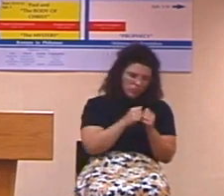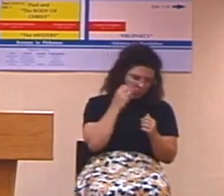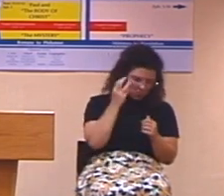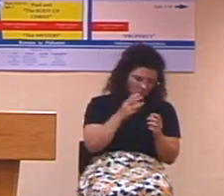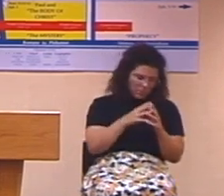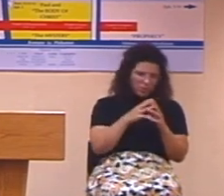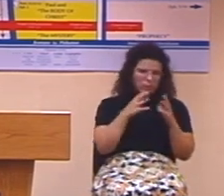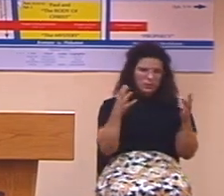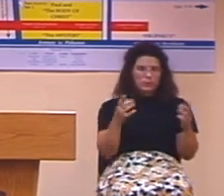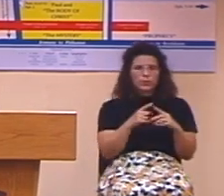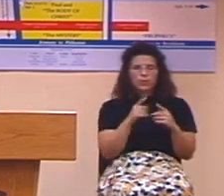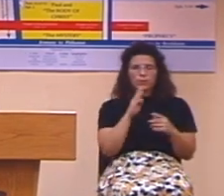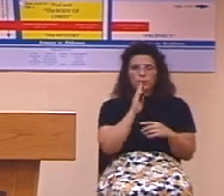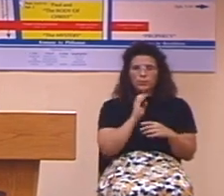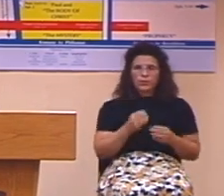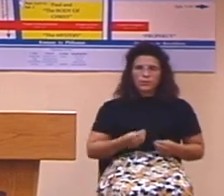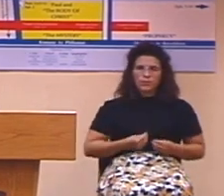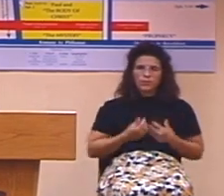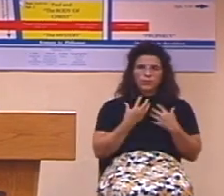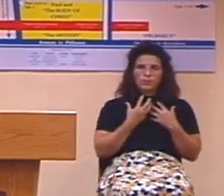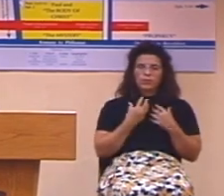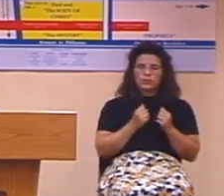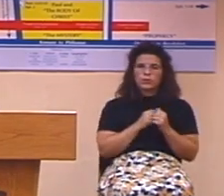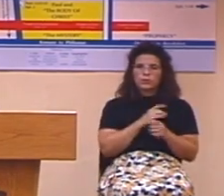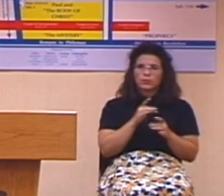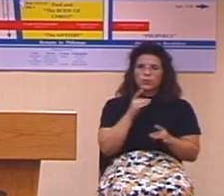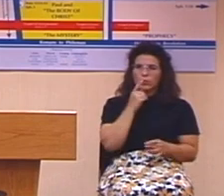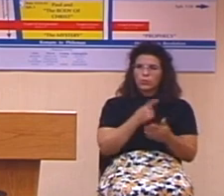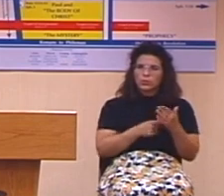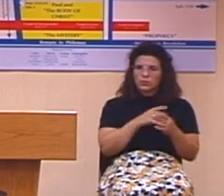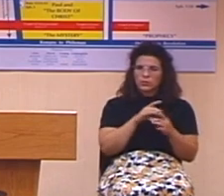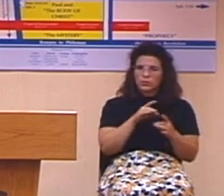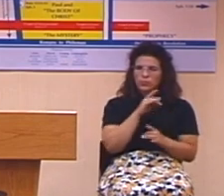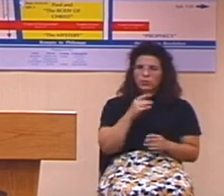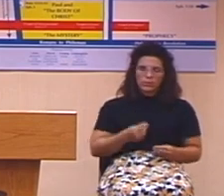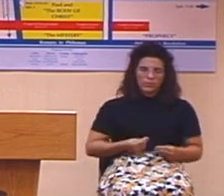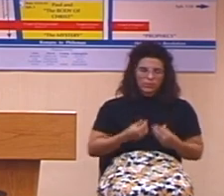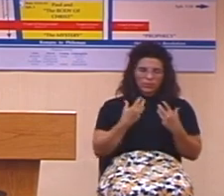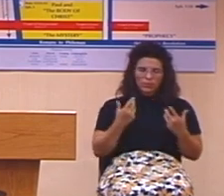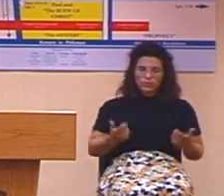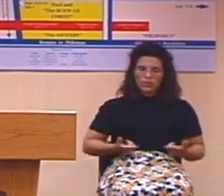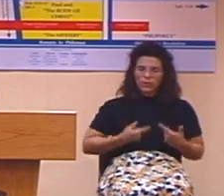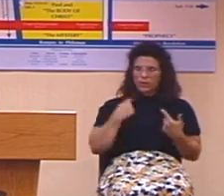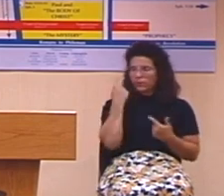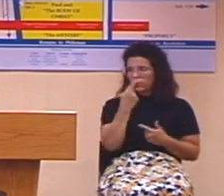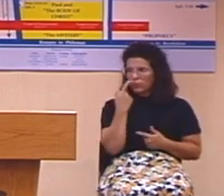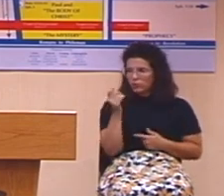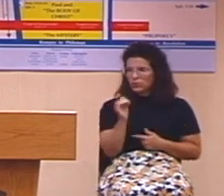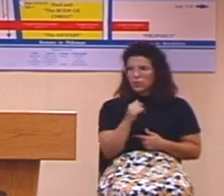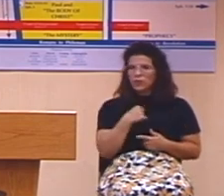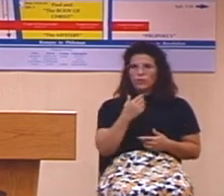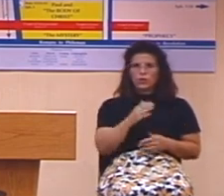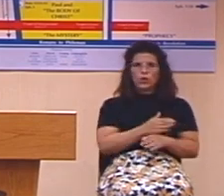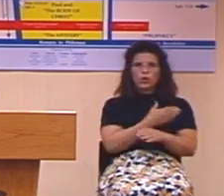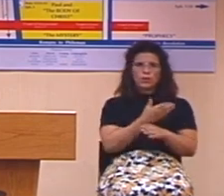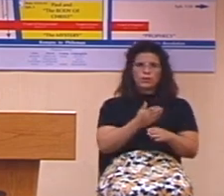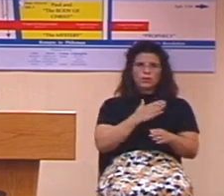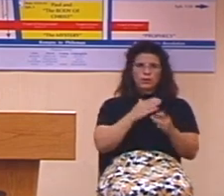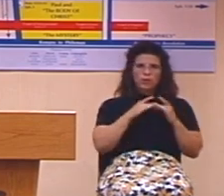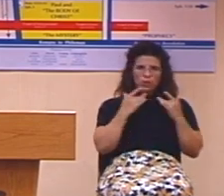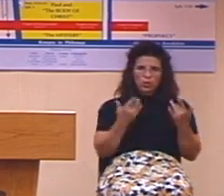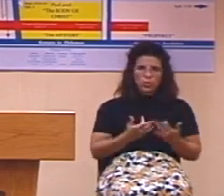excess, but be who? Be what? Filled with the Spirit. What does the Spirit-filled life look like? I got a harmony in my heart, inside